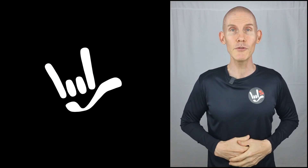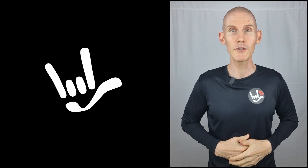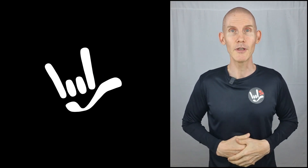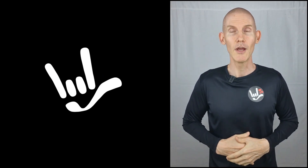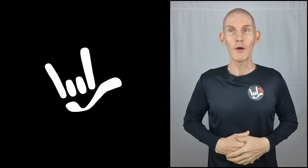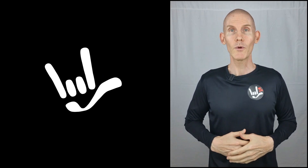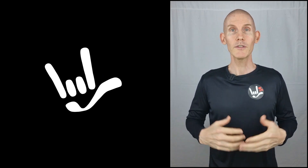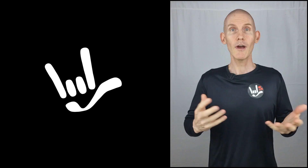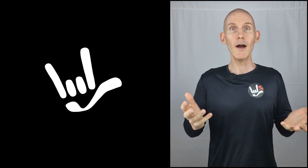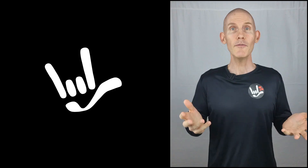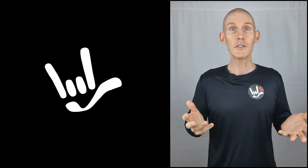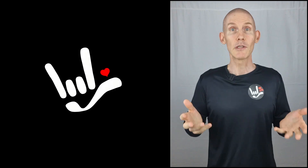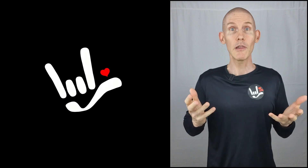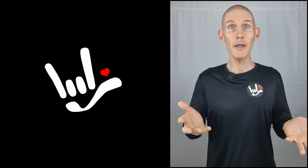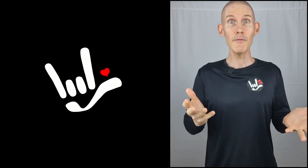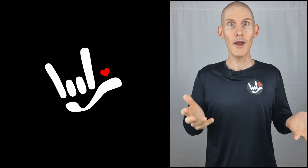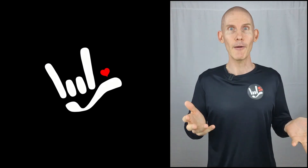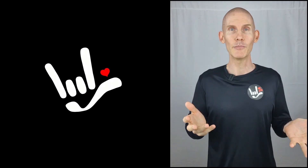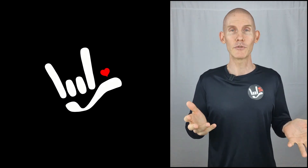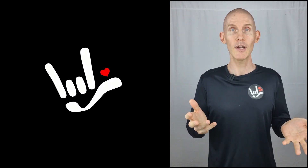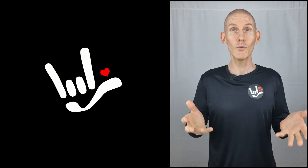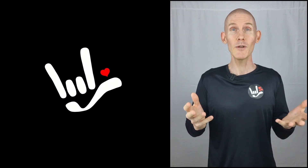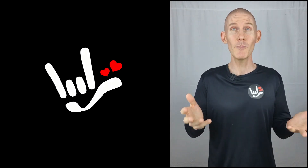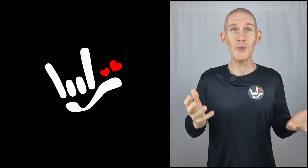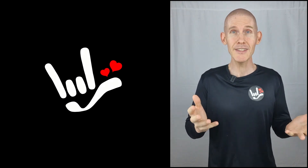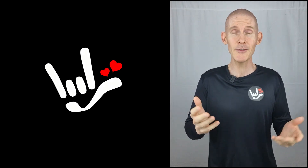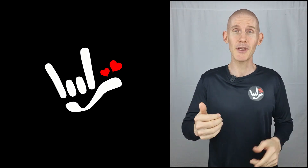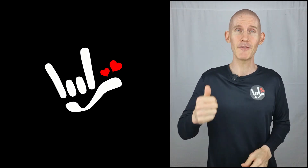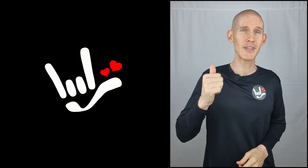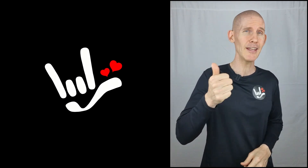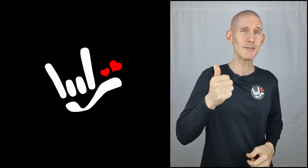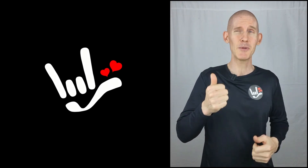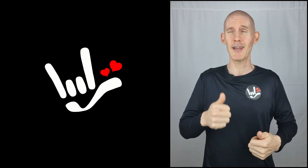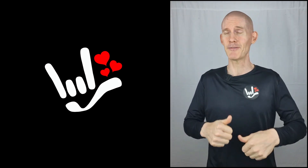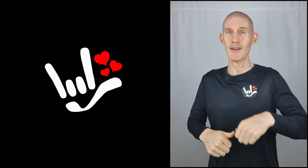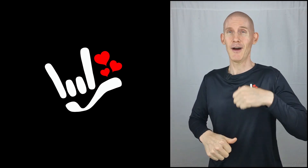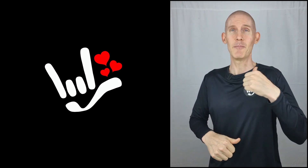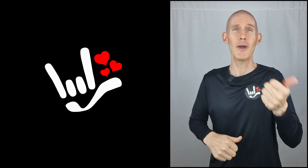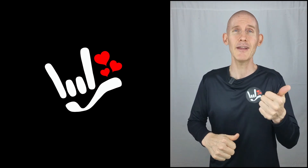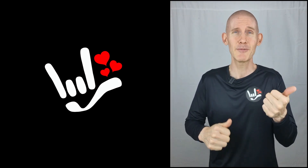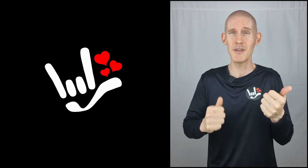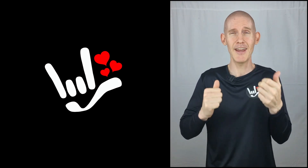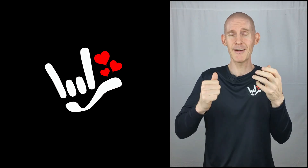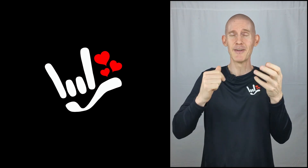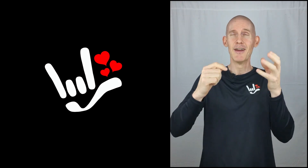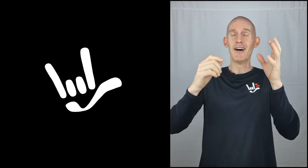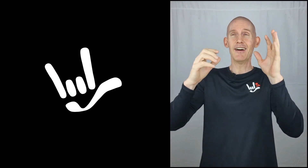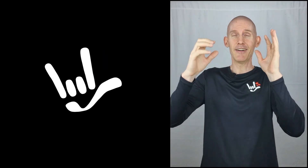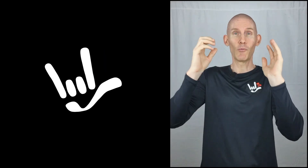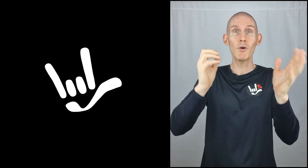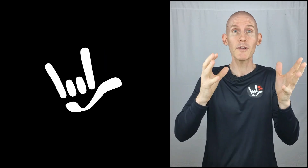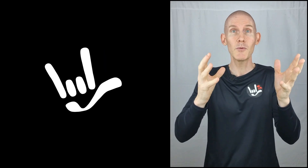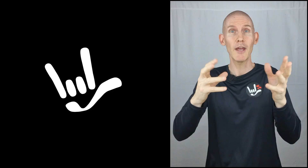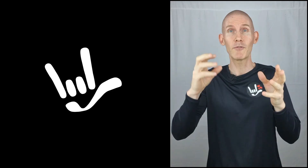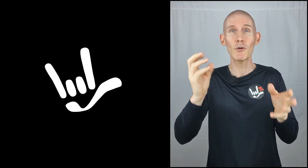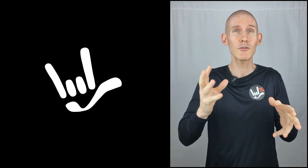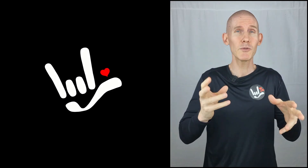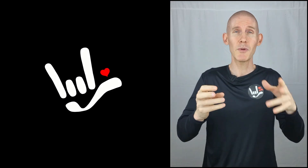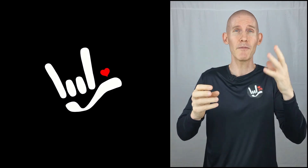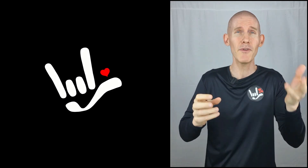resolution? Well, it's obvious. Life happens, right? We're busy. We have kids. We have a pet. We have work. We have groceries. We have family.